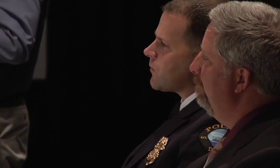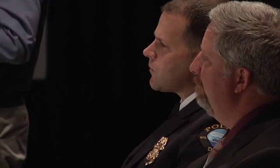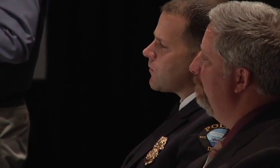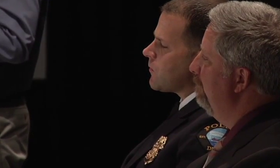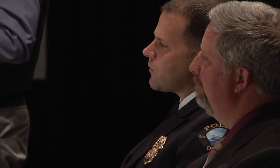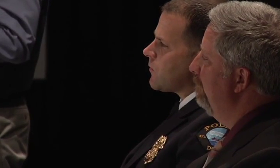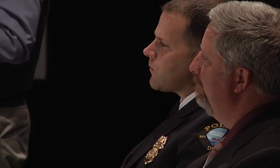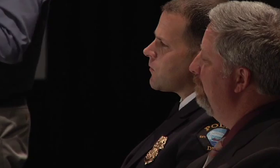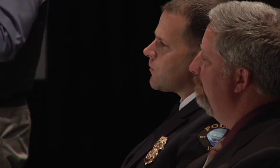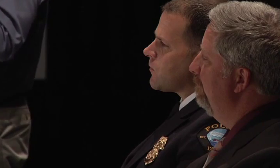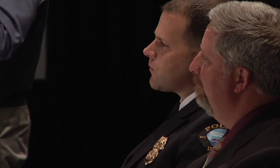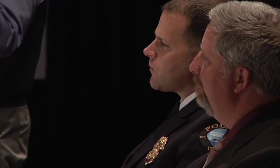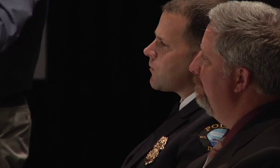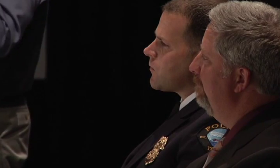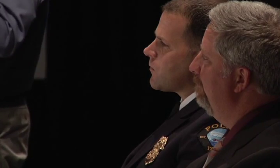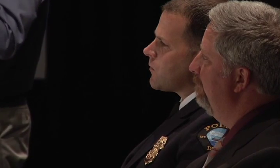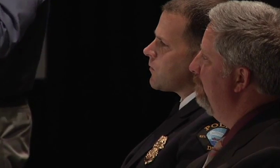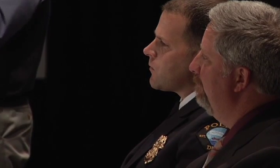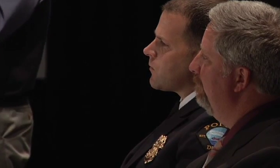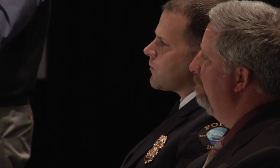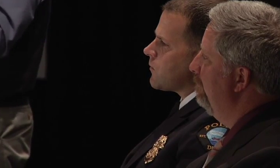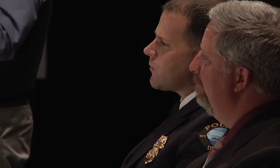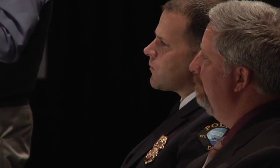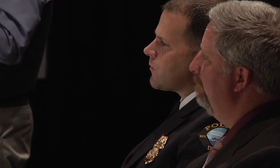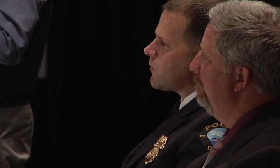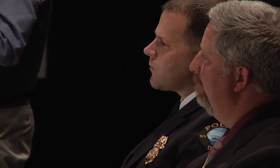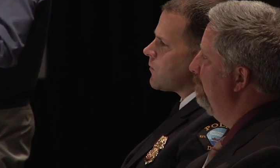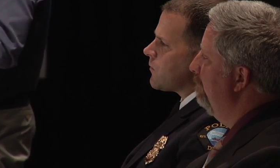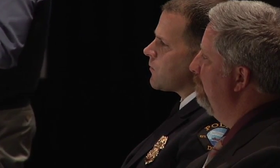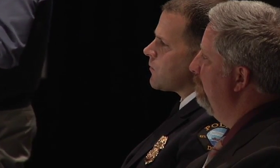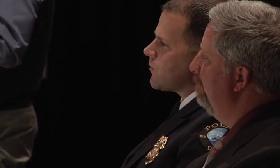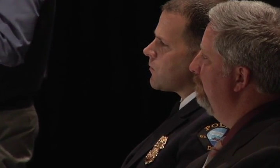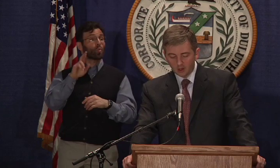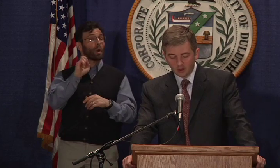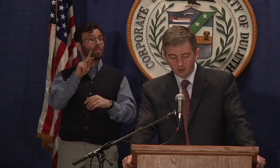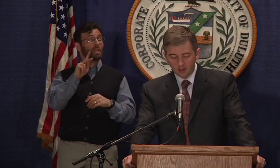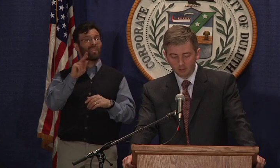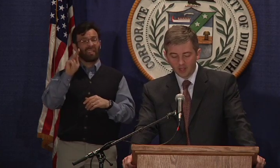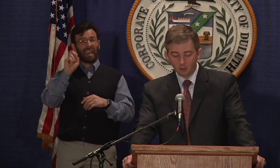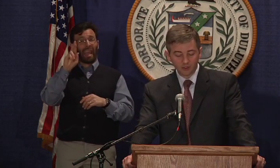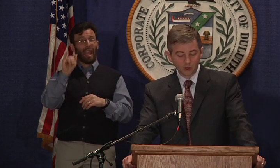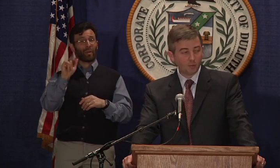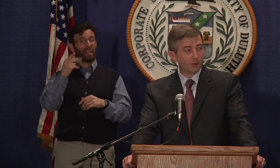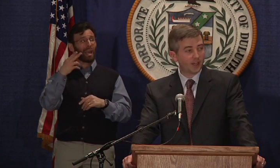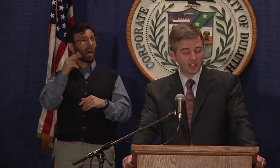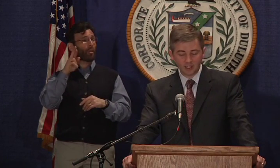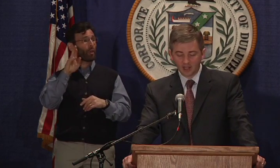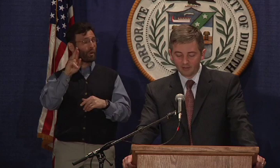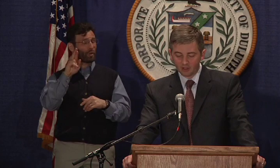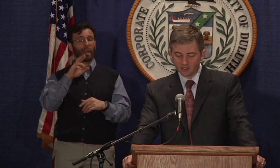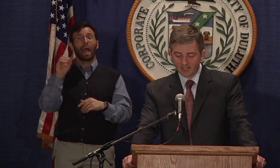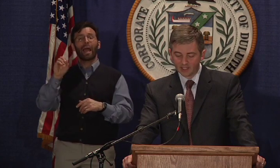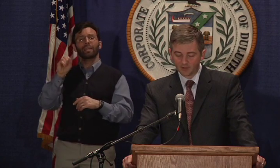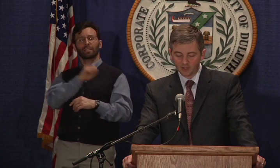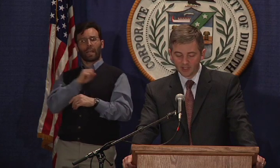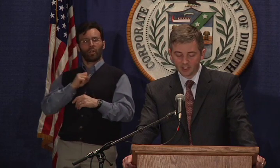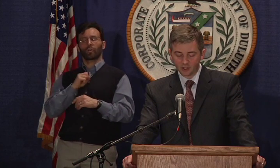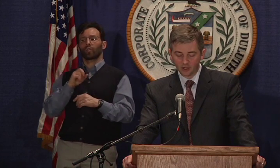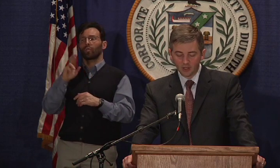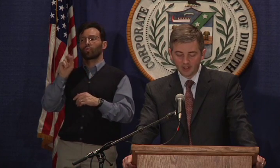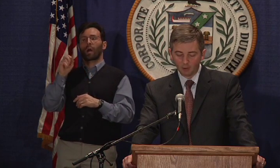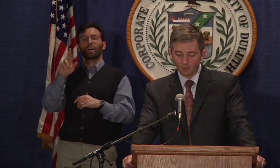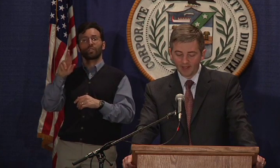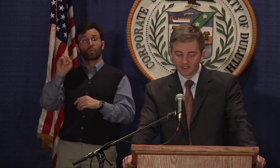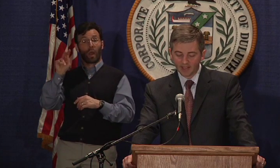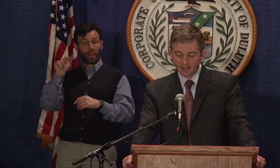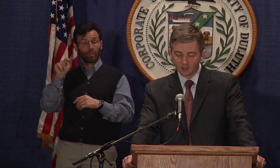Downtown Council, Representative Carrie Gauthier, and Senator Roger Reinert. A bill will soon be reaching the governor's desk for